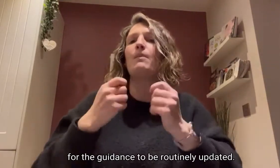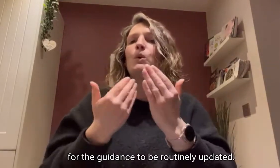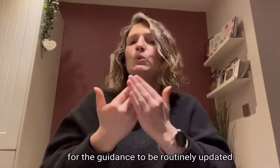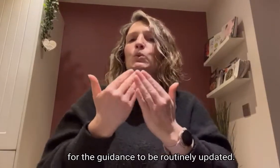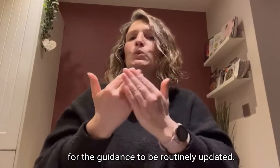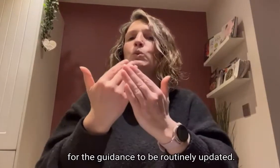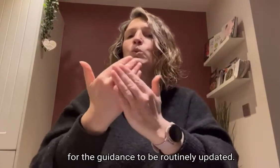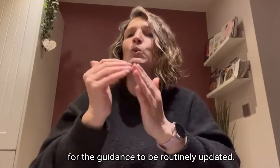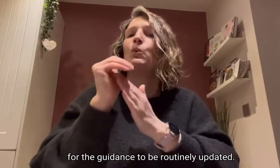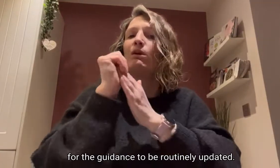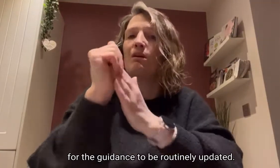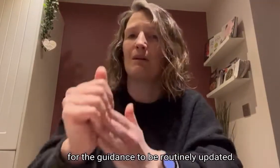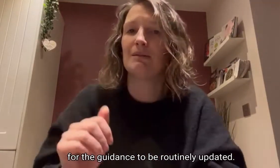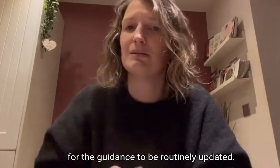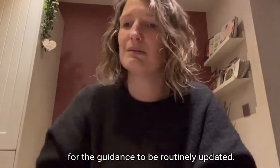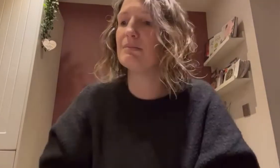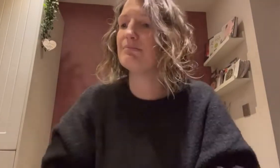to be routinely updated.